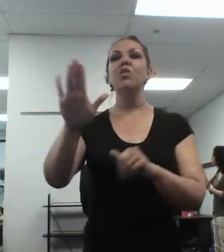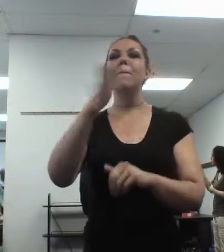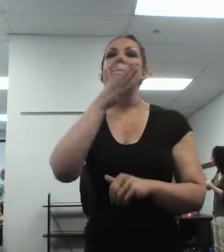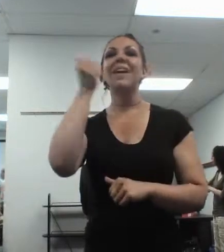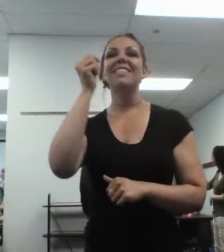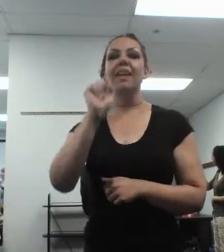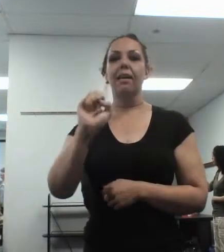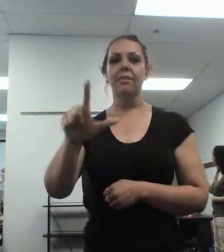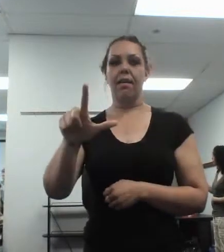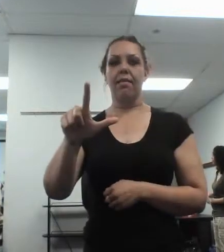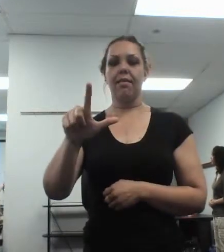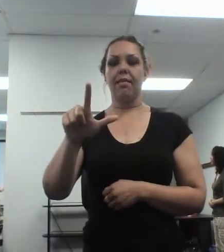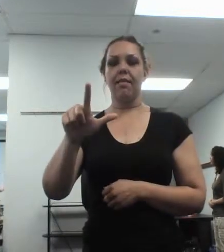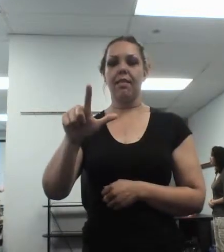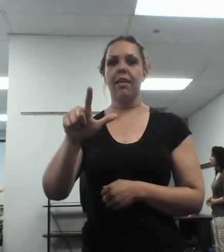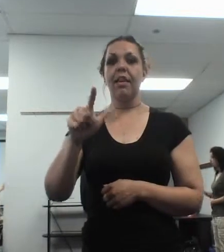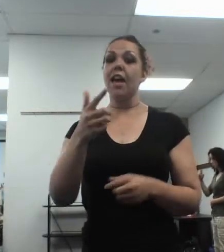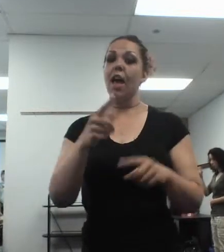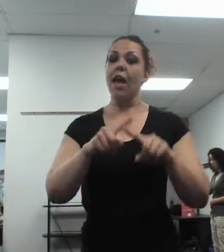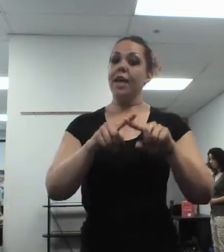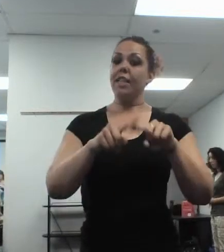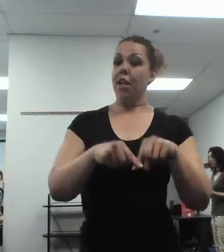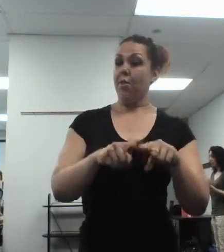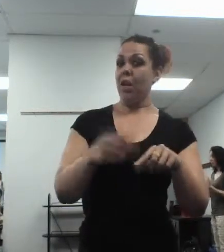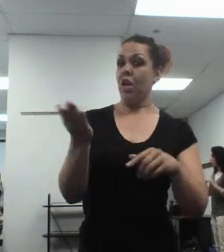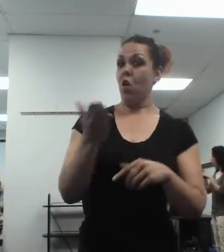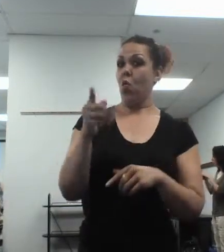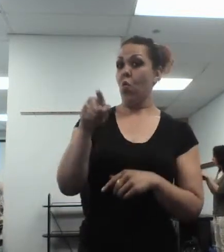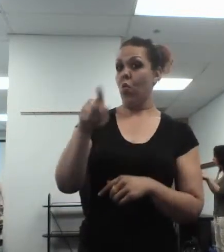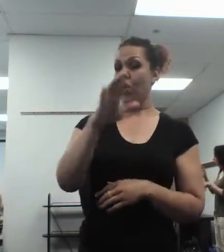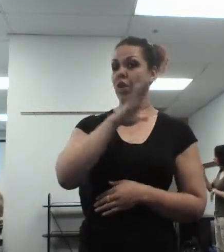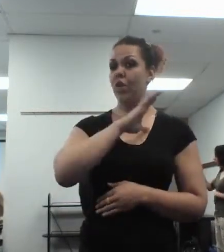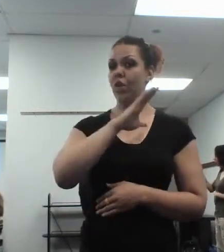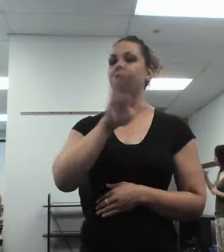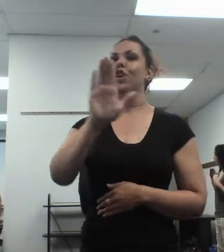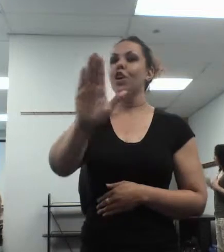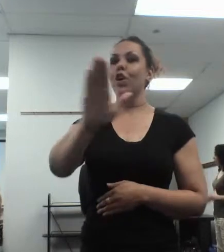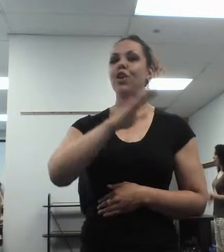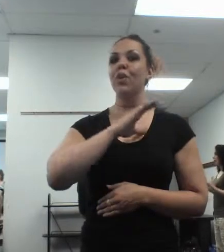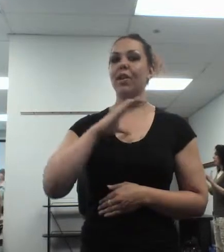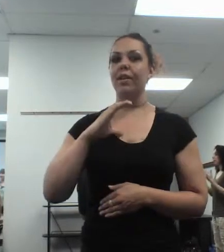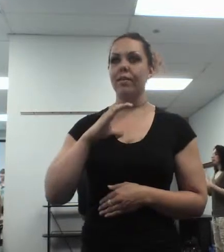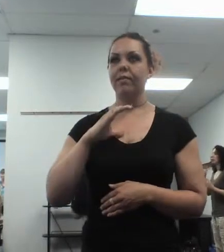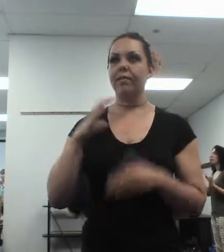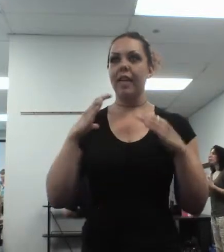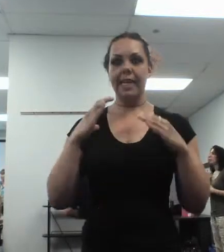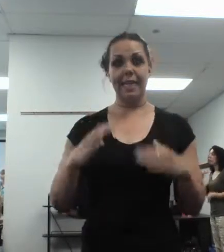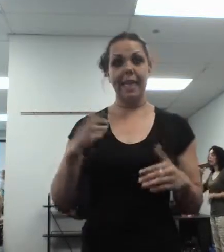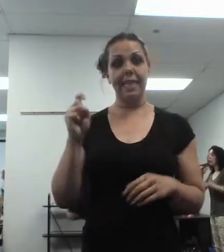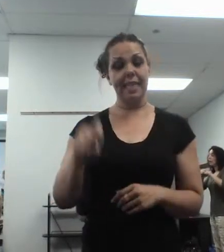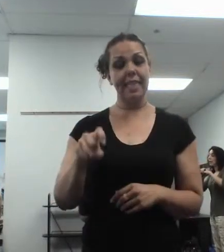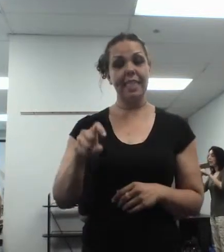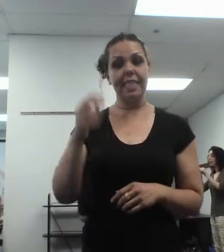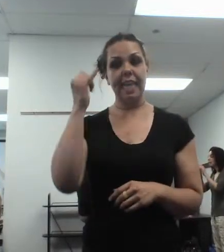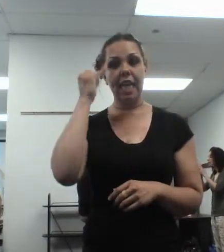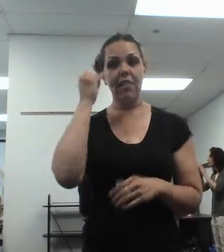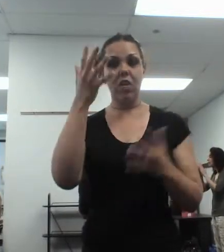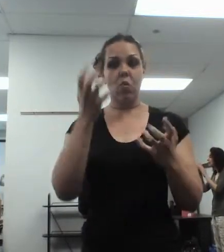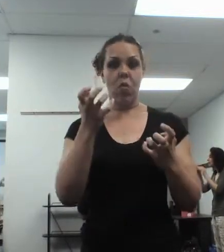depending on what your client needs, if he wants more of a signed English system or if they want ASL, are you